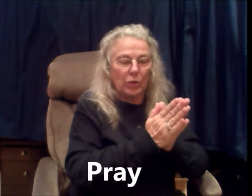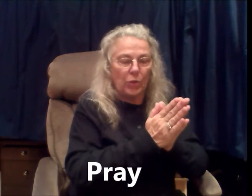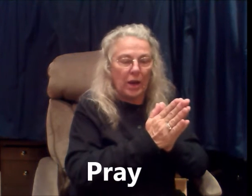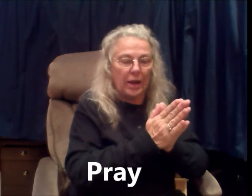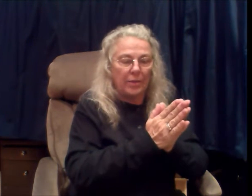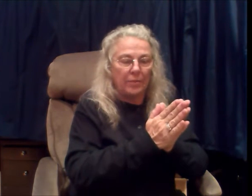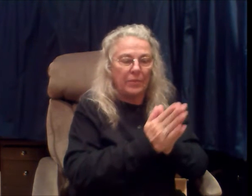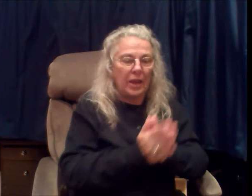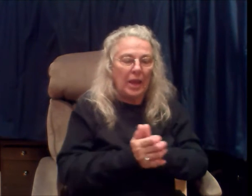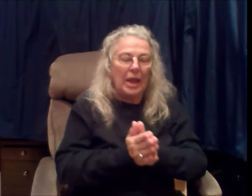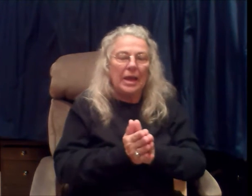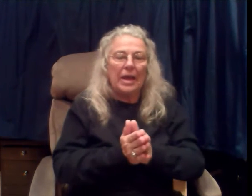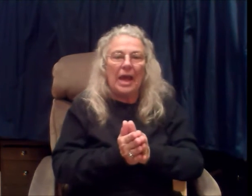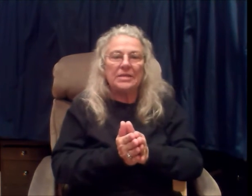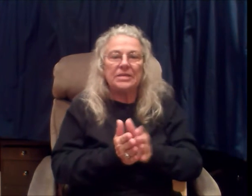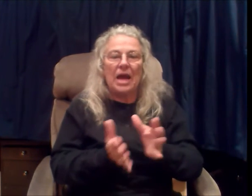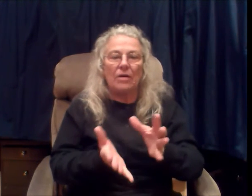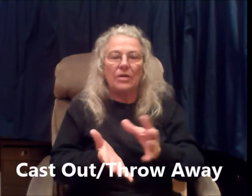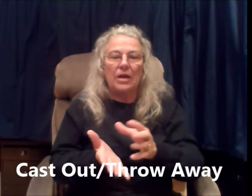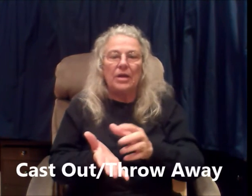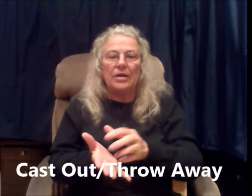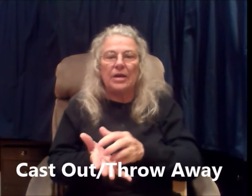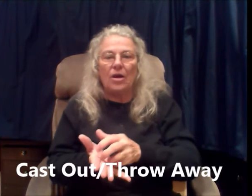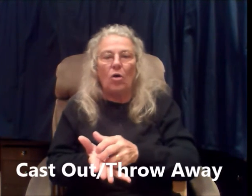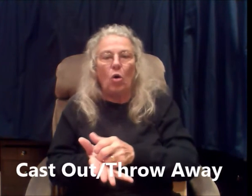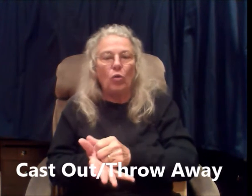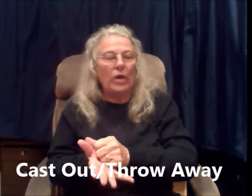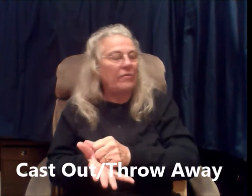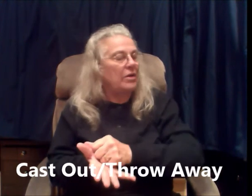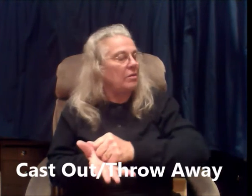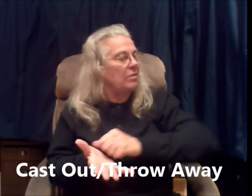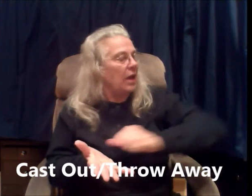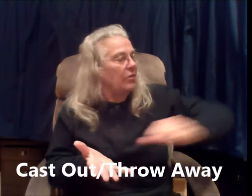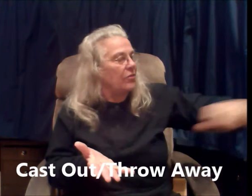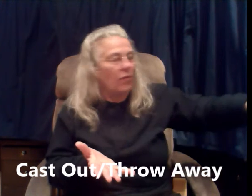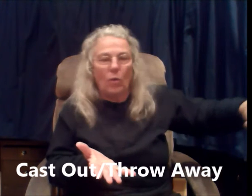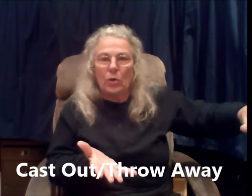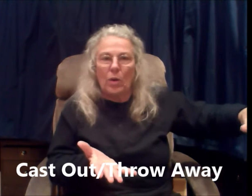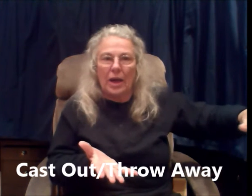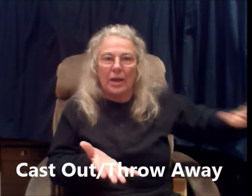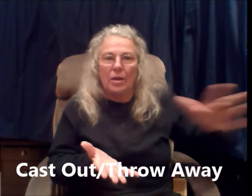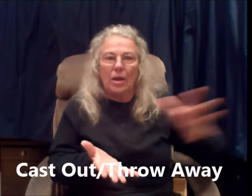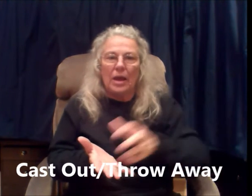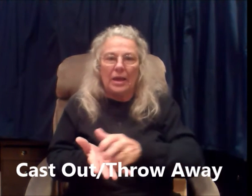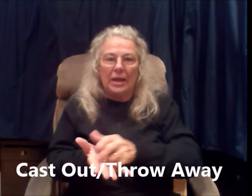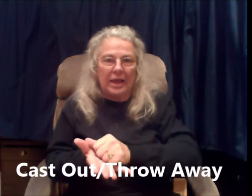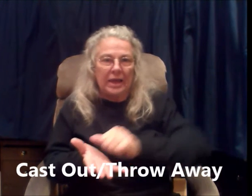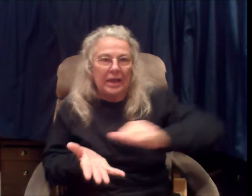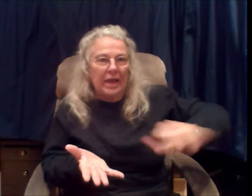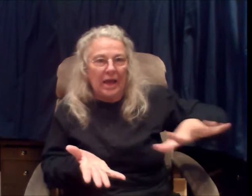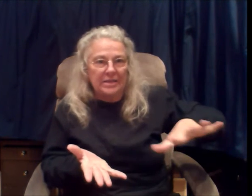to pray. Cast out. Get a hold of it and throw it away. Cast